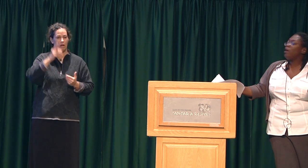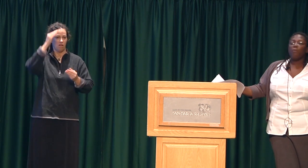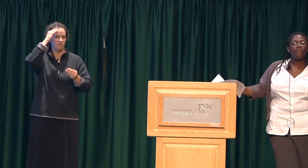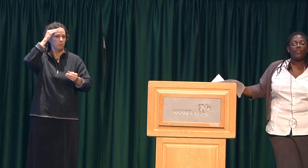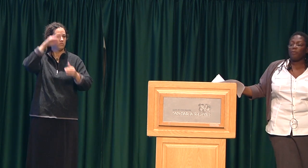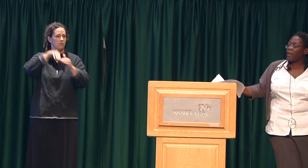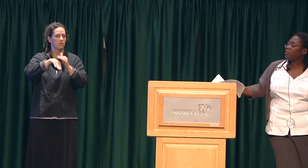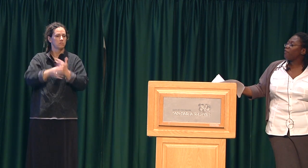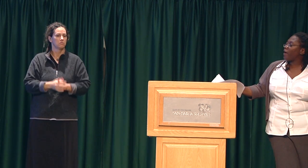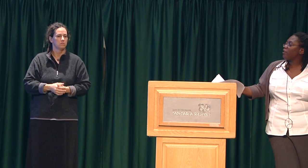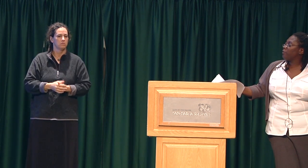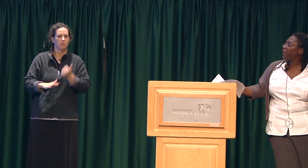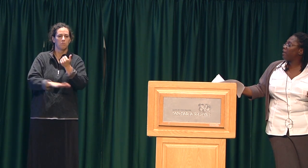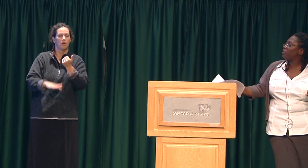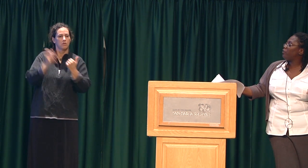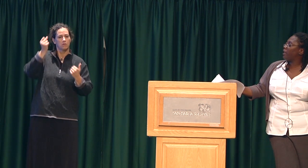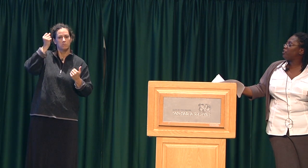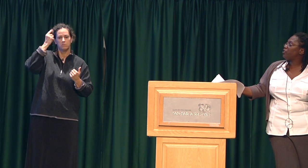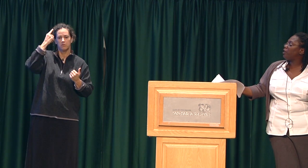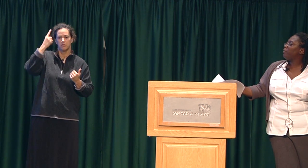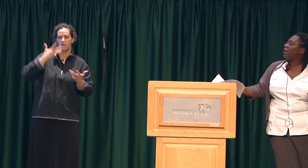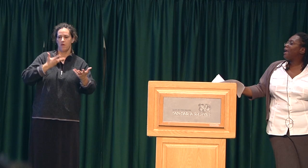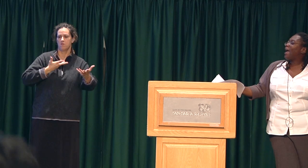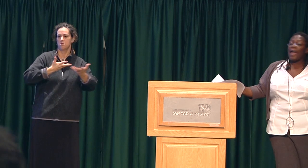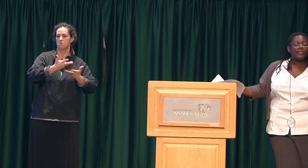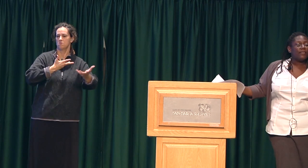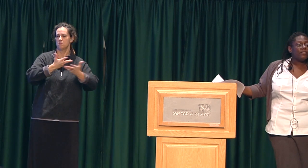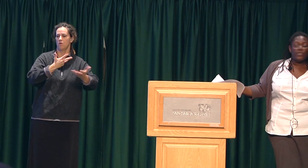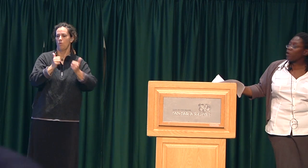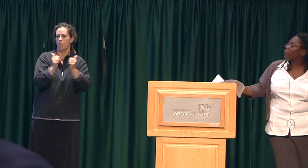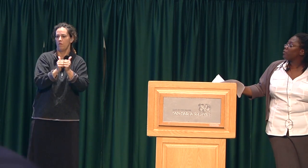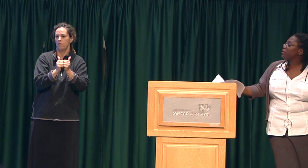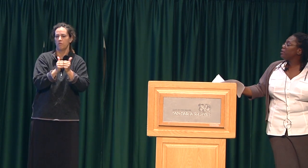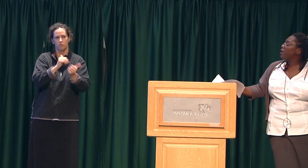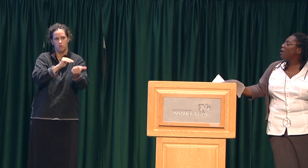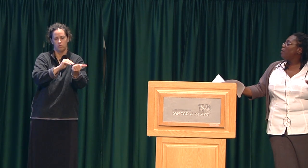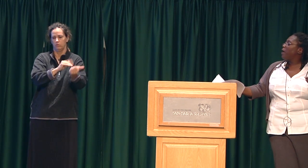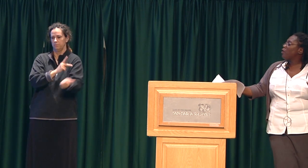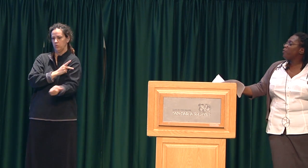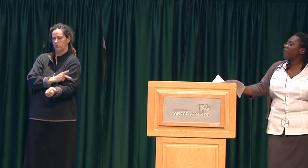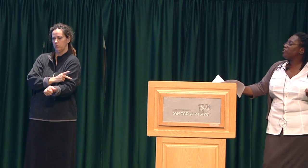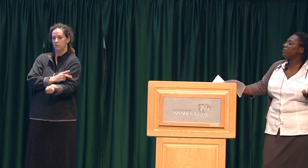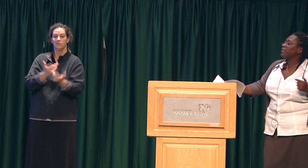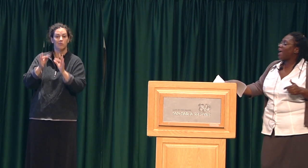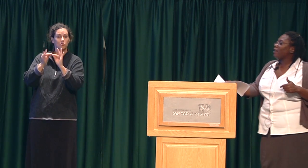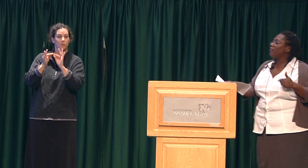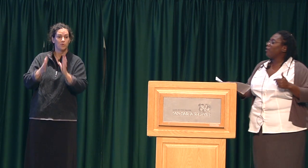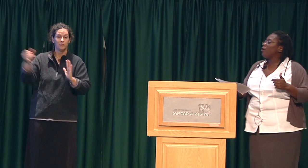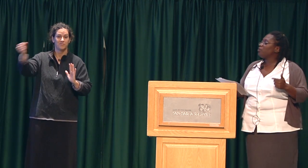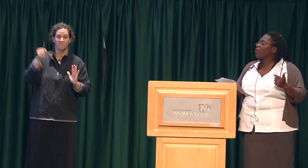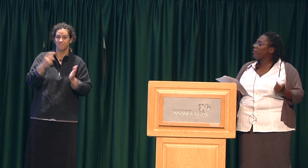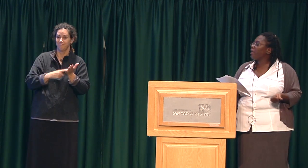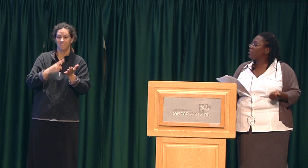information, patient-provider communication and relationship, access to interpreters, medical professionals' lack